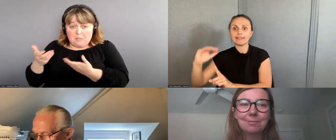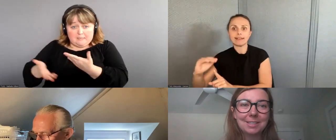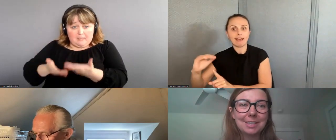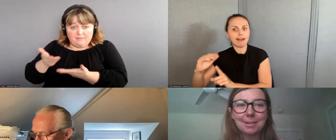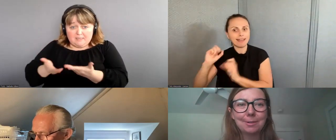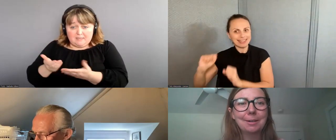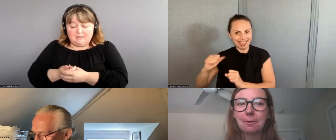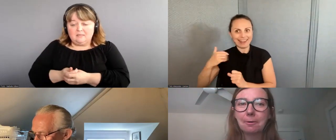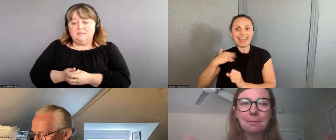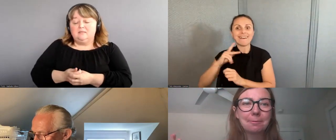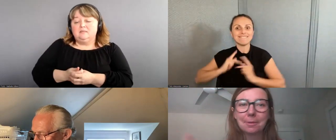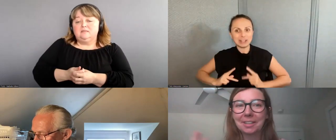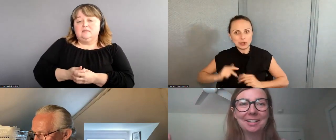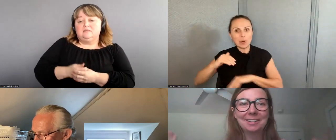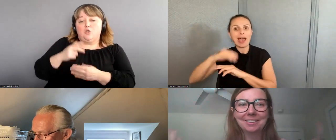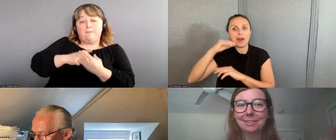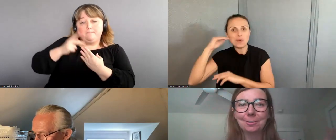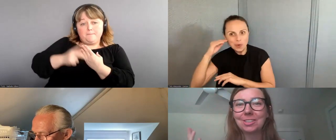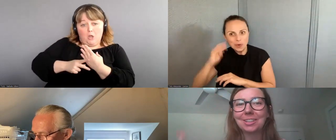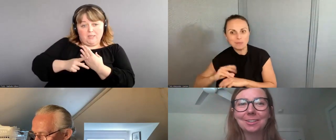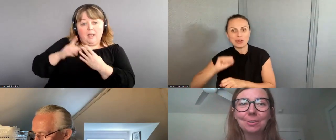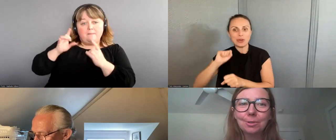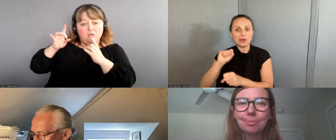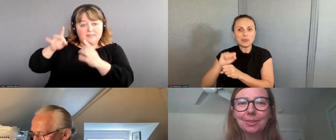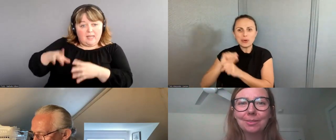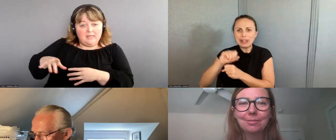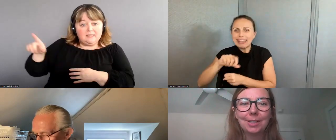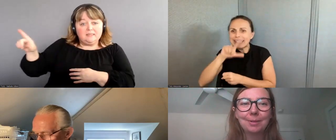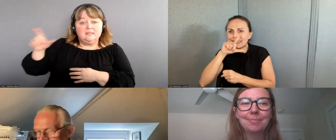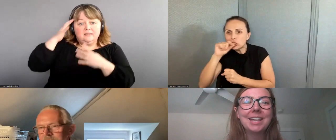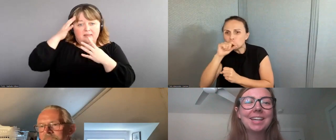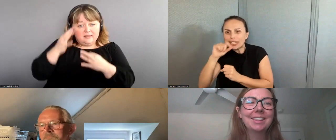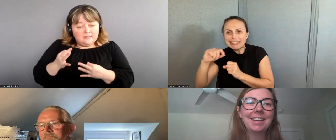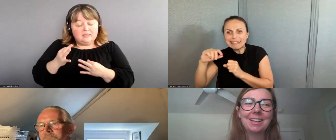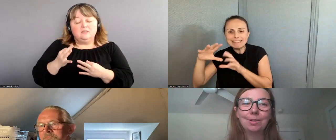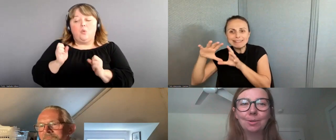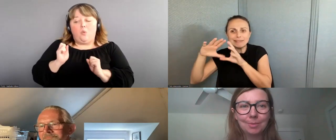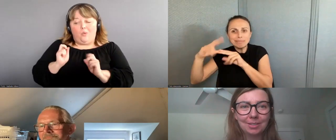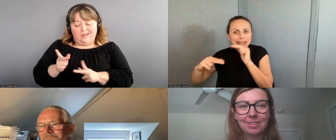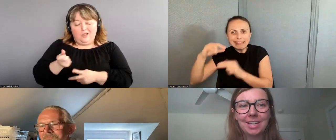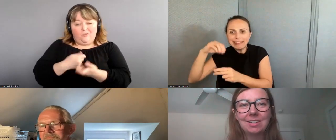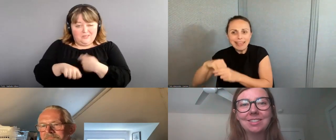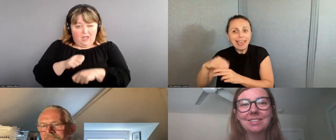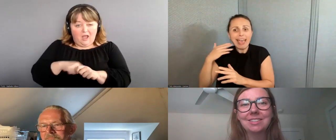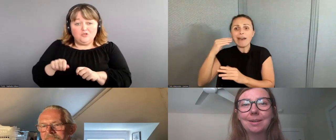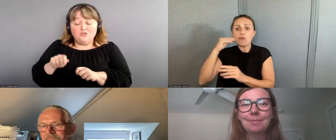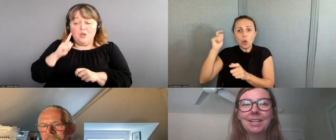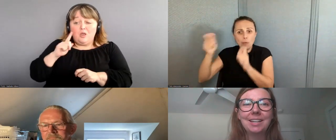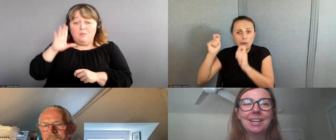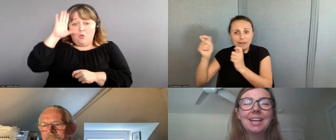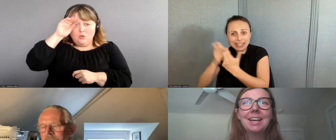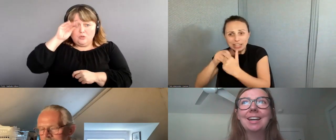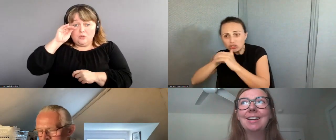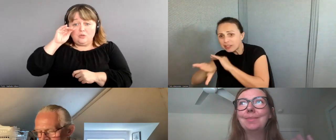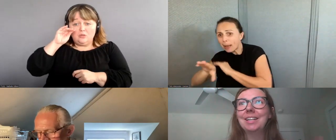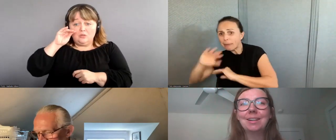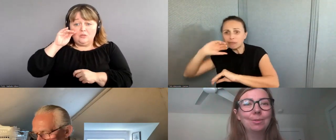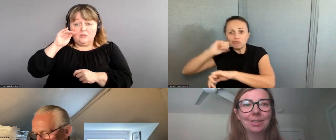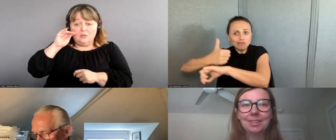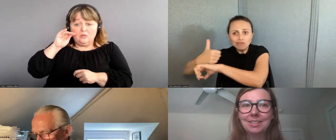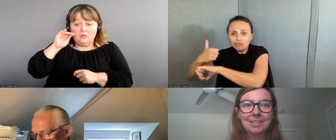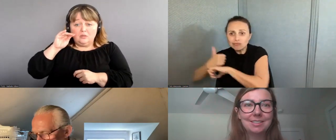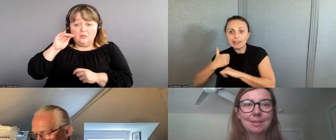get physio at home, working in the little chicken coop on the farm. They had home modifications come in. They